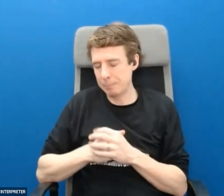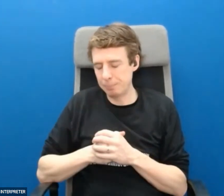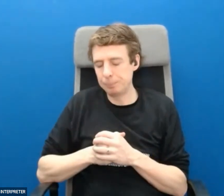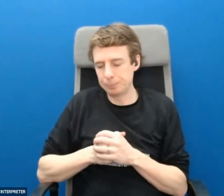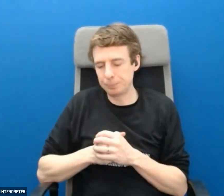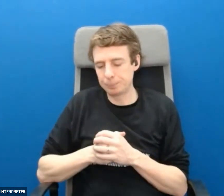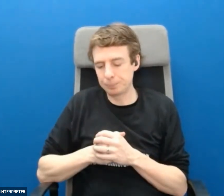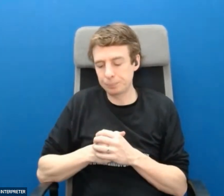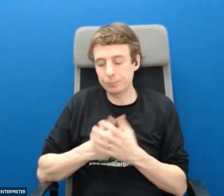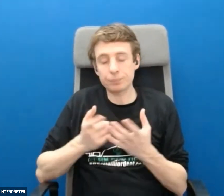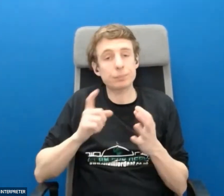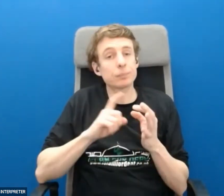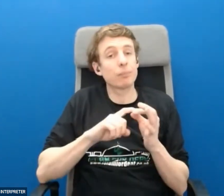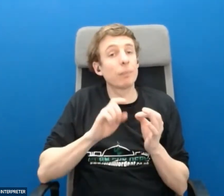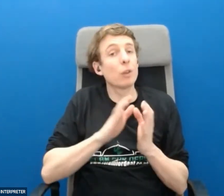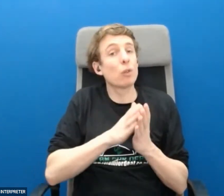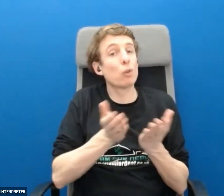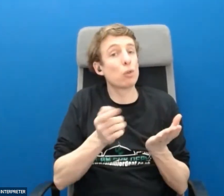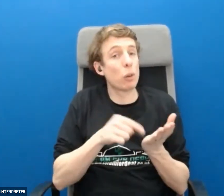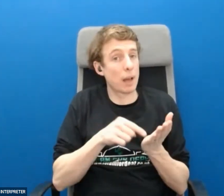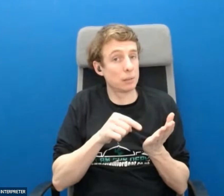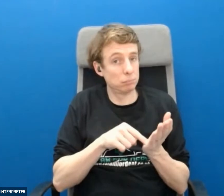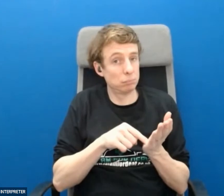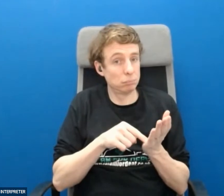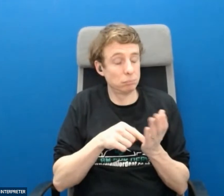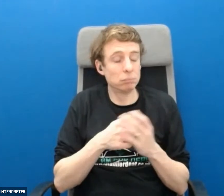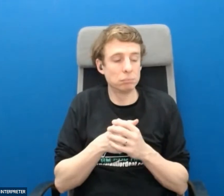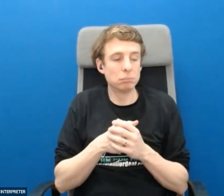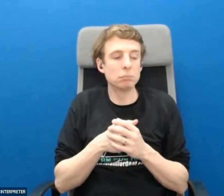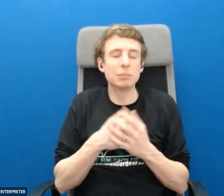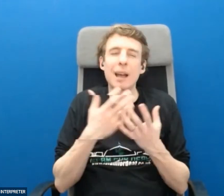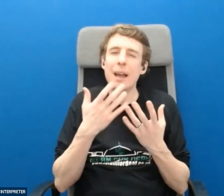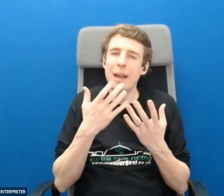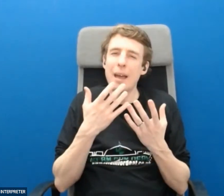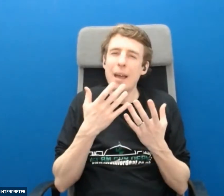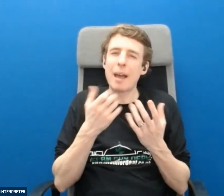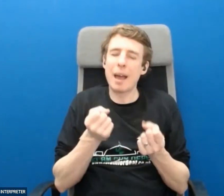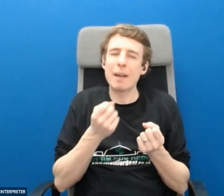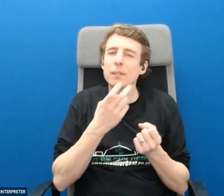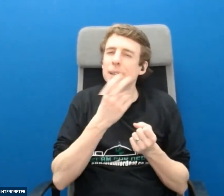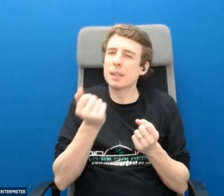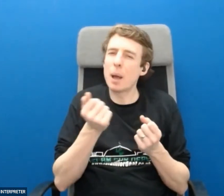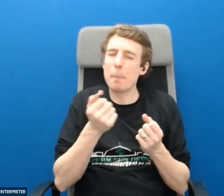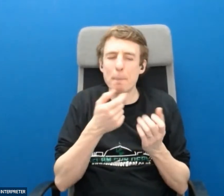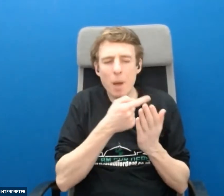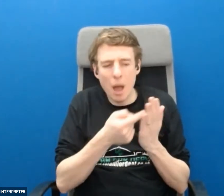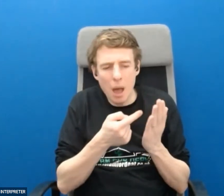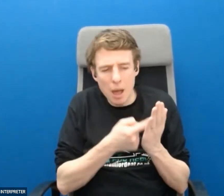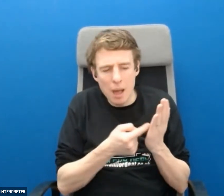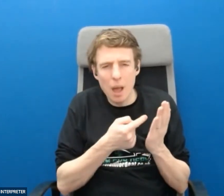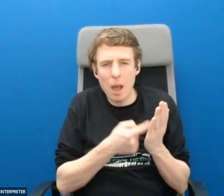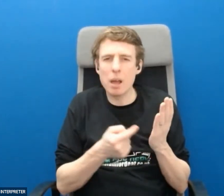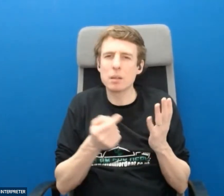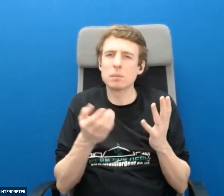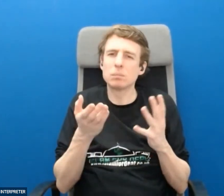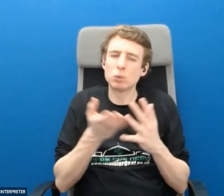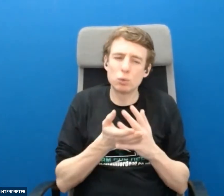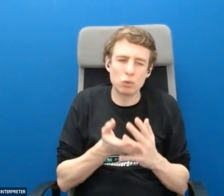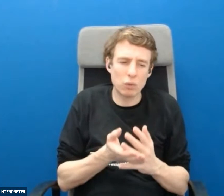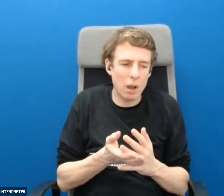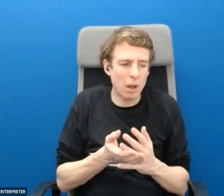are verses in the Quran that affirm other creation, or that affirm creation to other than Allah the Most